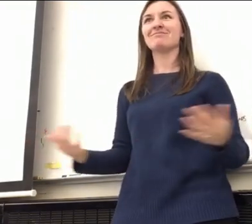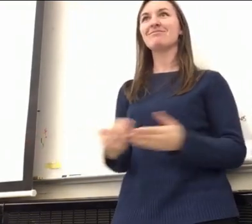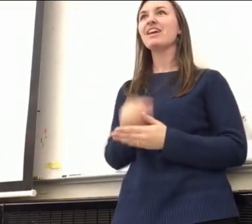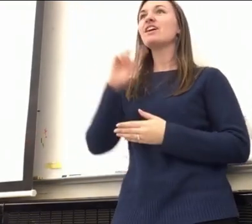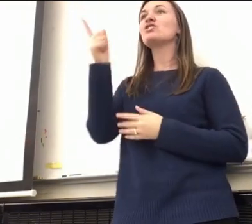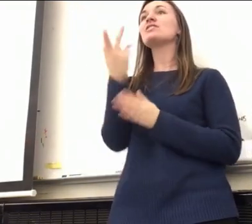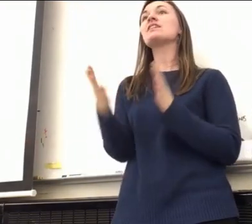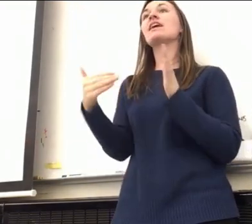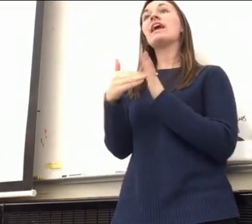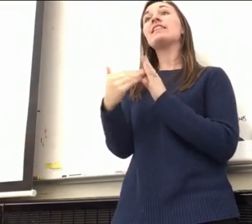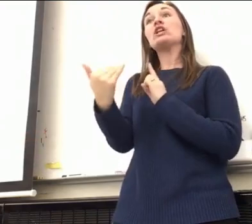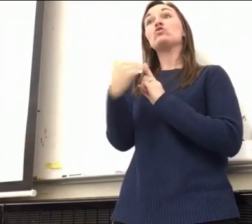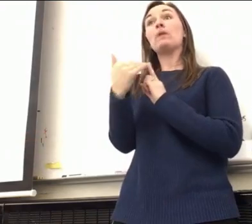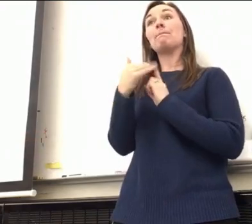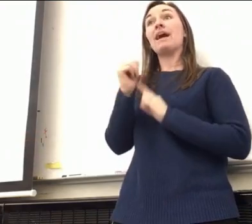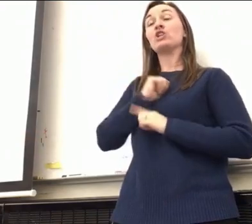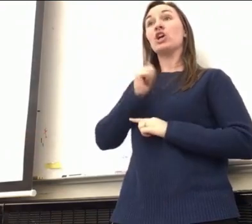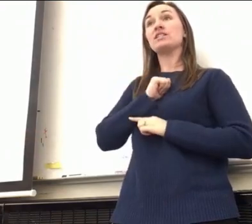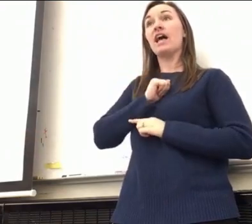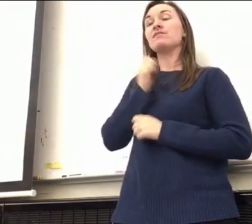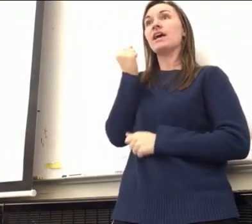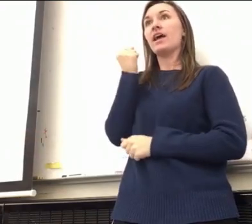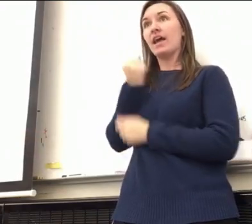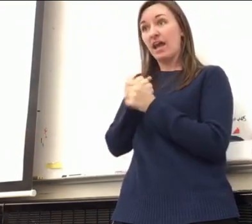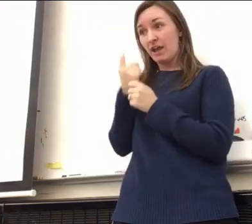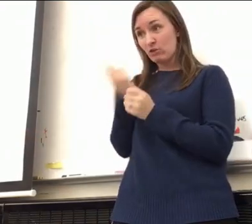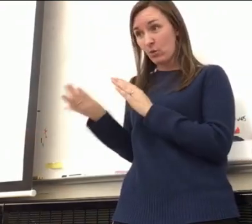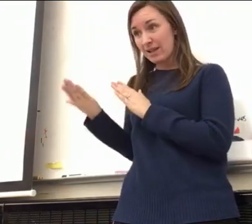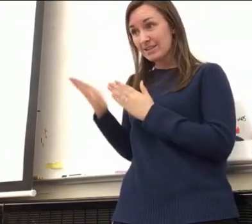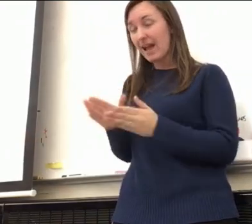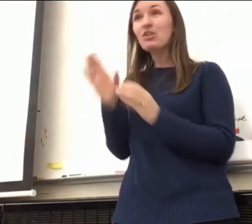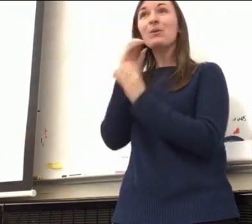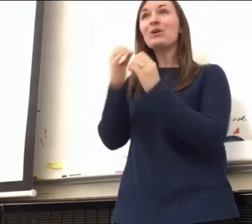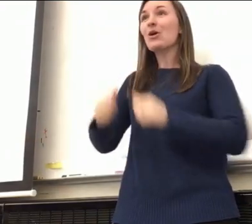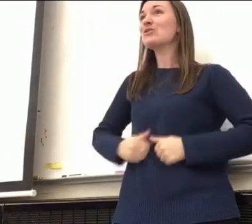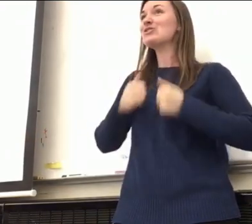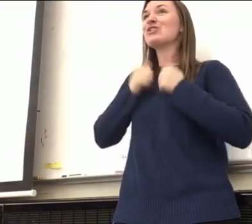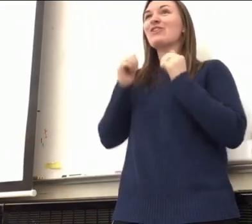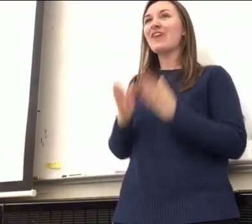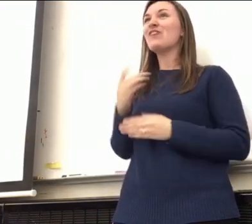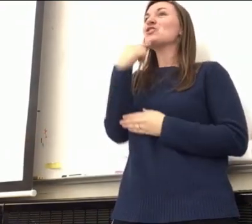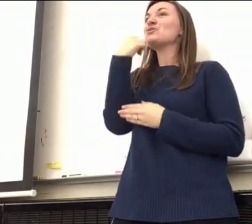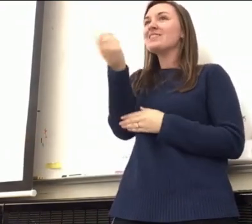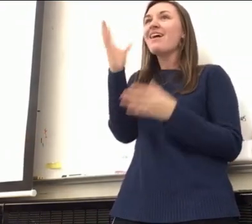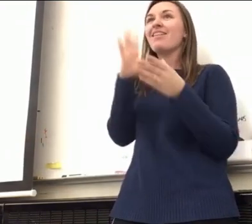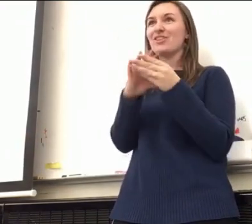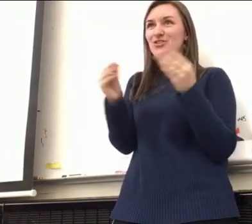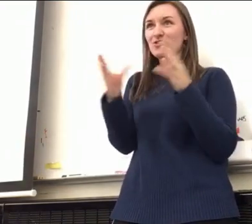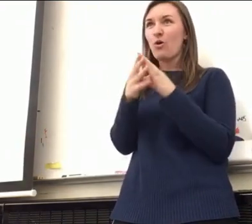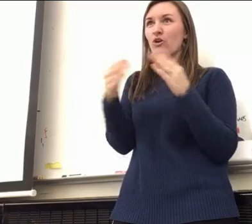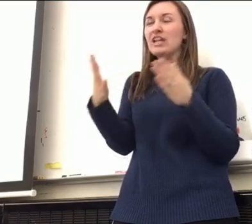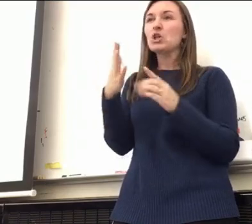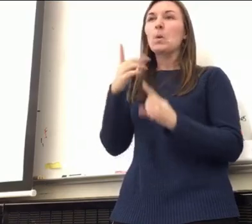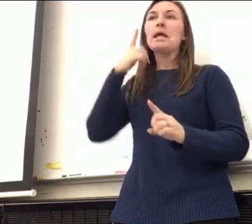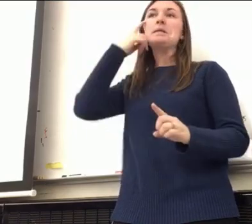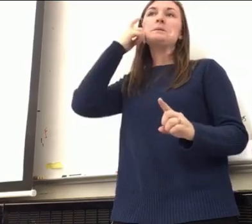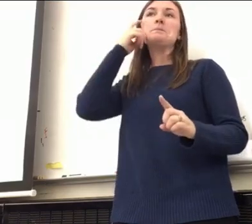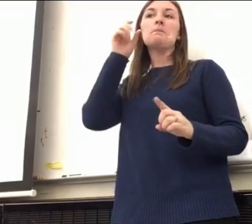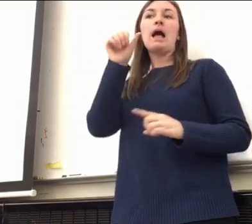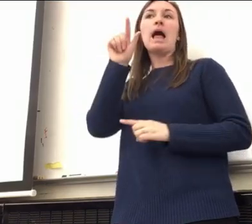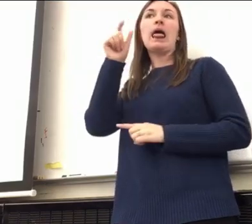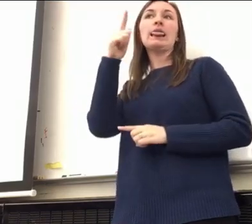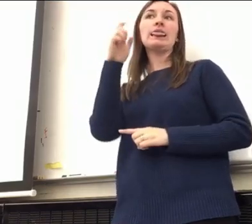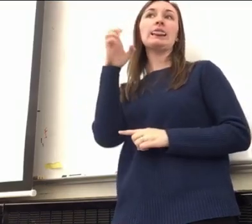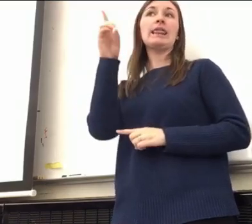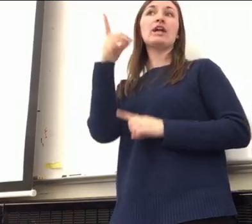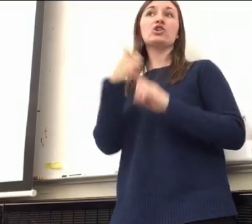ourselves, everybody died. There were no survivors to tell the true stories. In fact, it's actually alleged by Santa Anna's